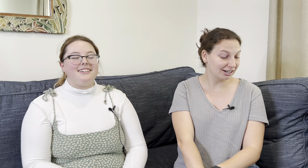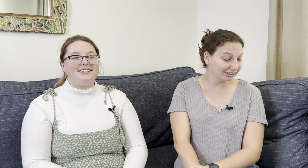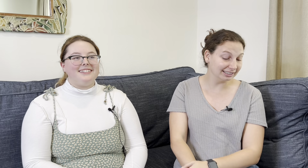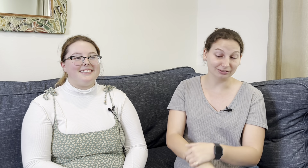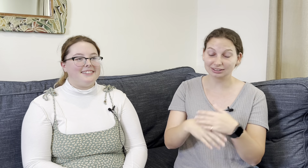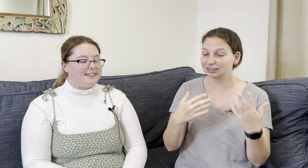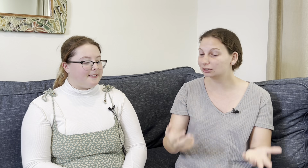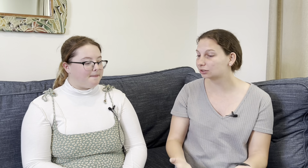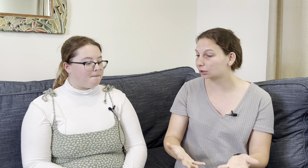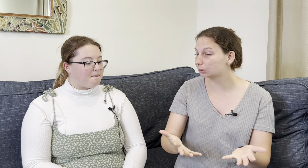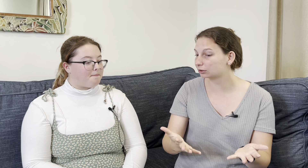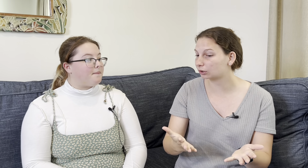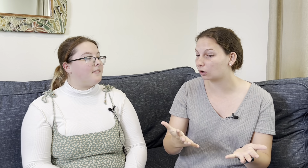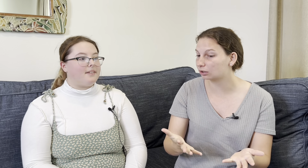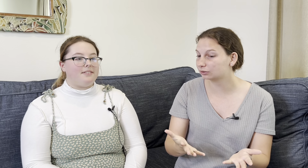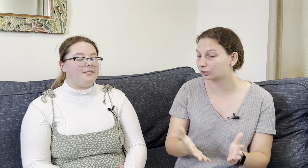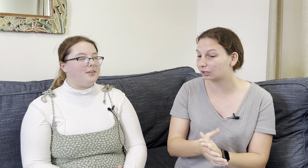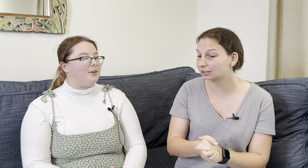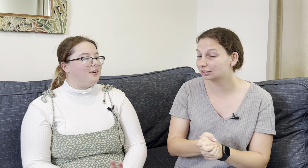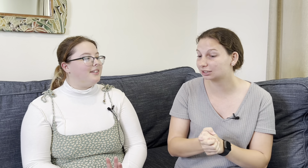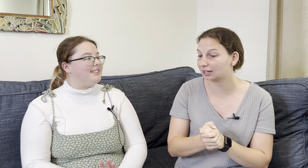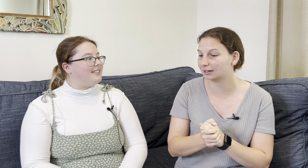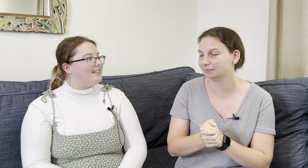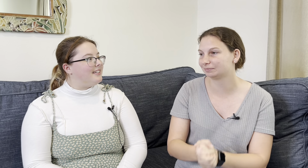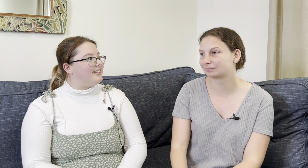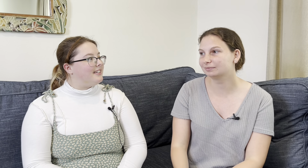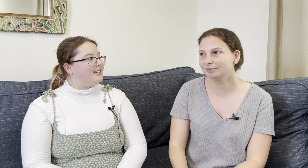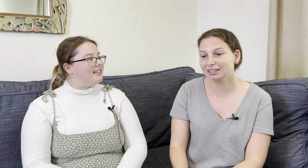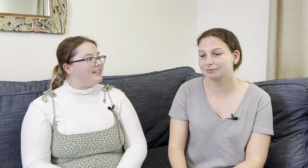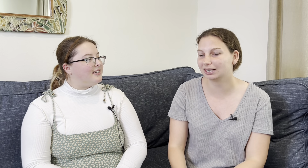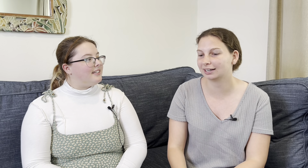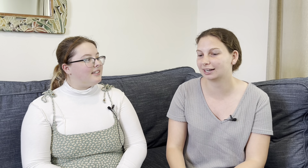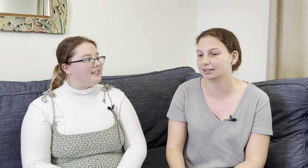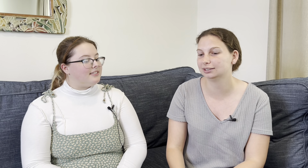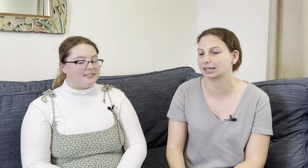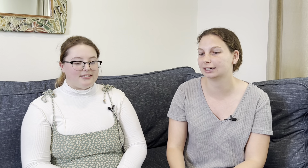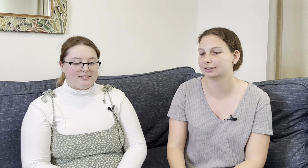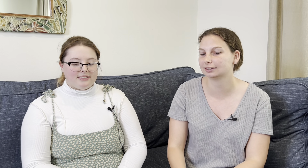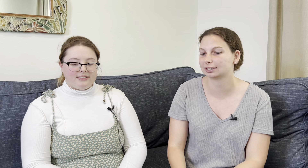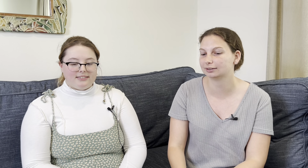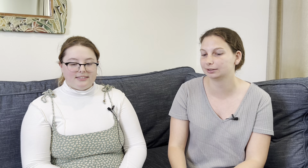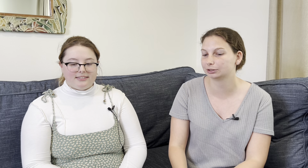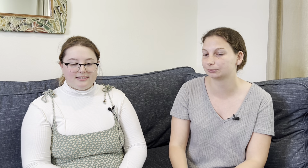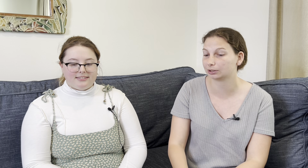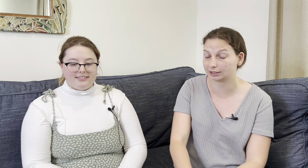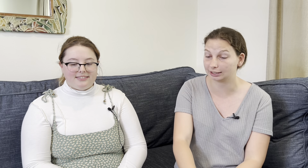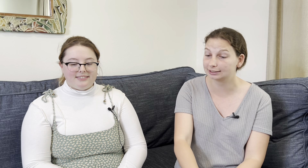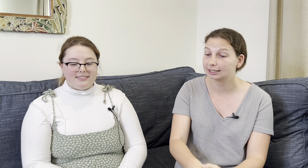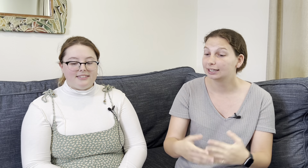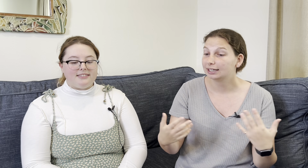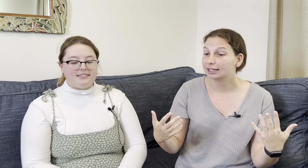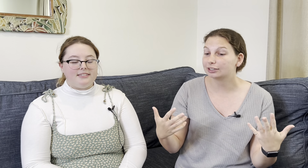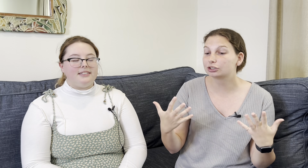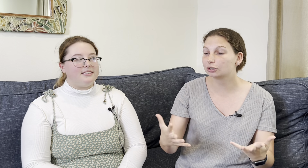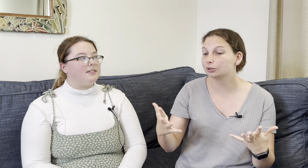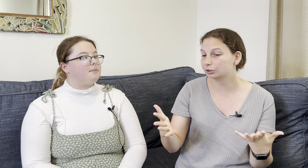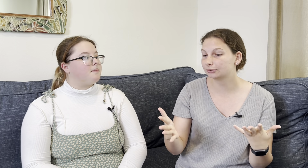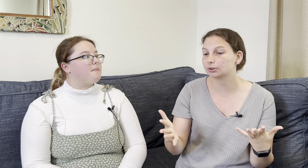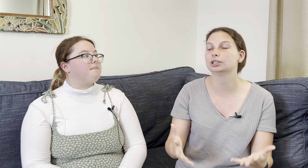Alrighty, well thank you so much for all of your knowledge. Man, I think sign language for kids is so useful in